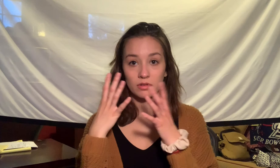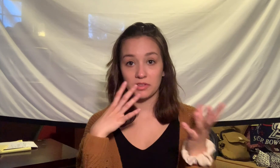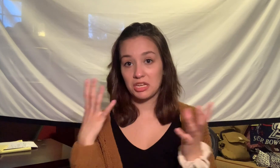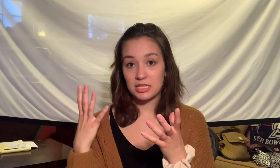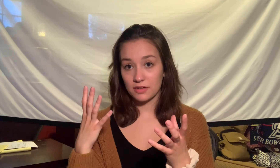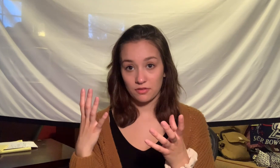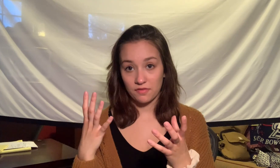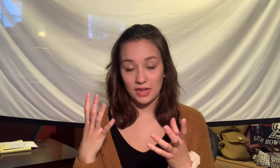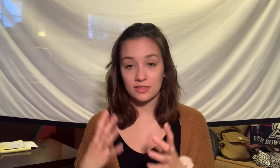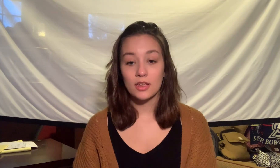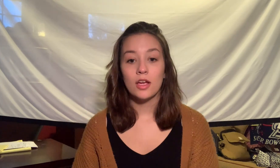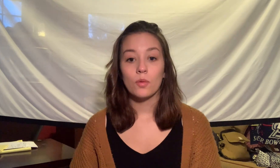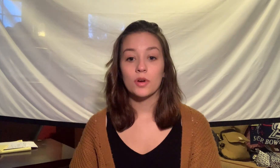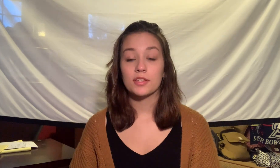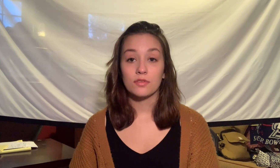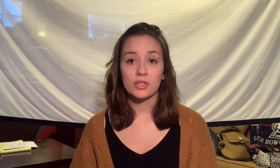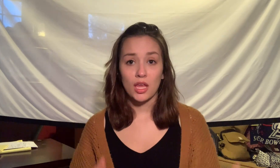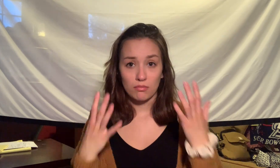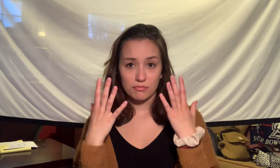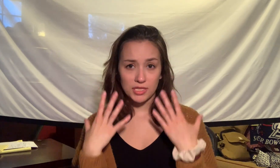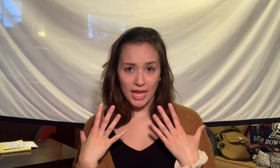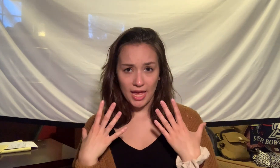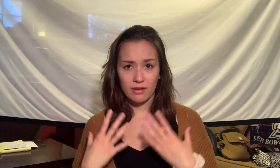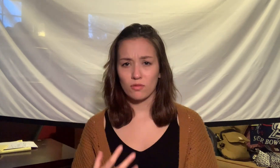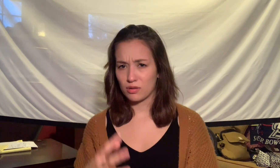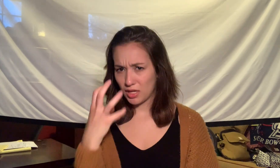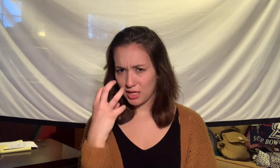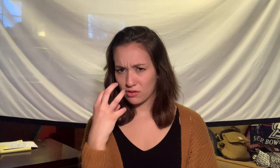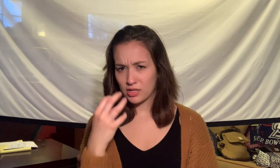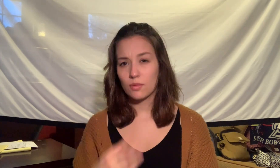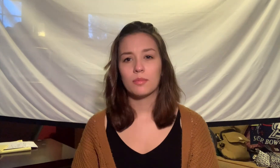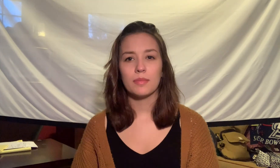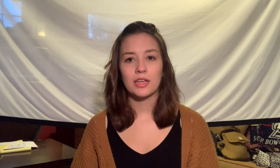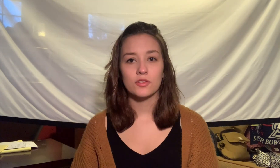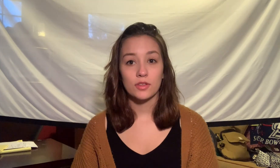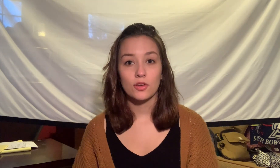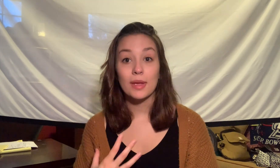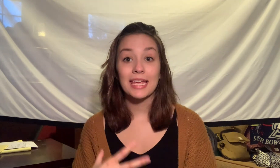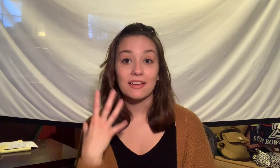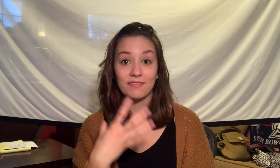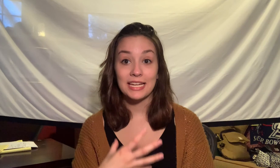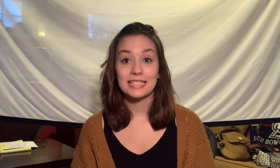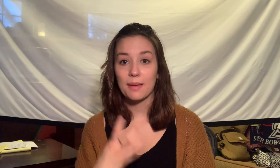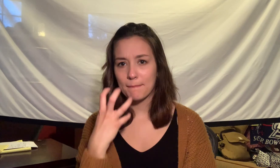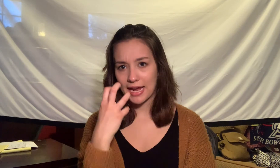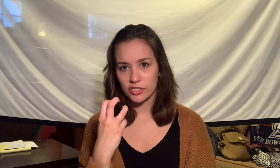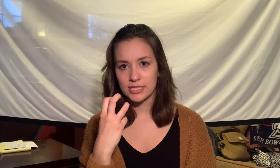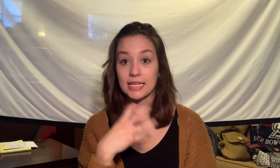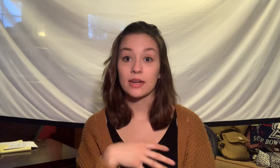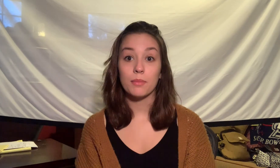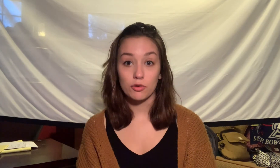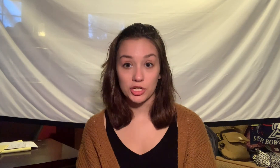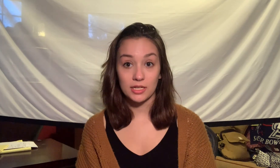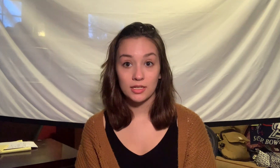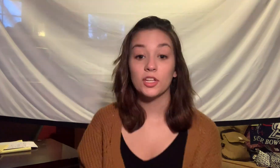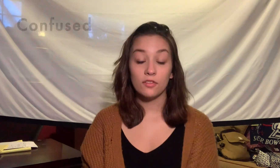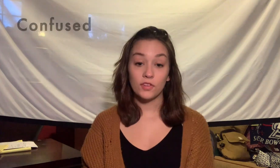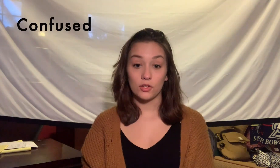an indifferent face. Whereas if you're saying I'm sad or I'm angry, you wanna be making sure that you're making a face that matches that emotion.